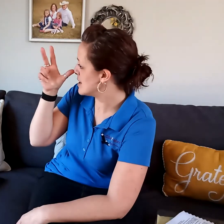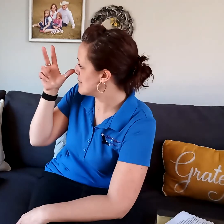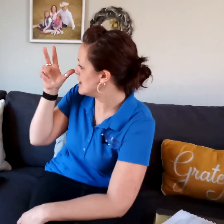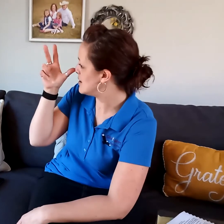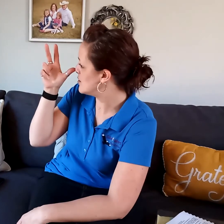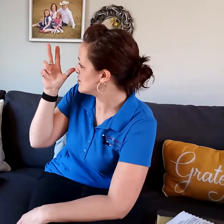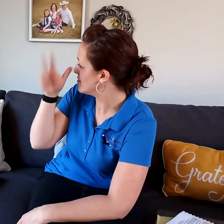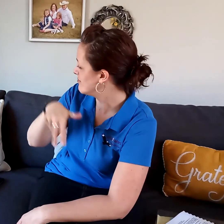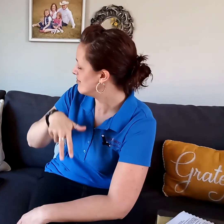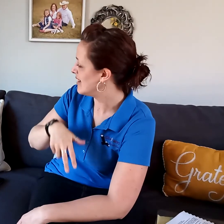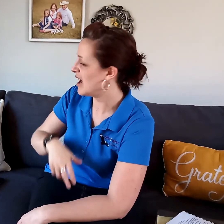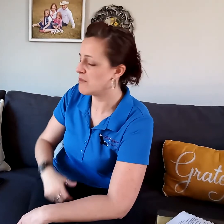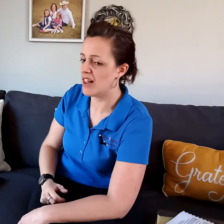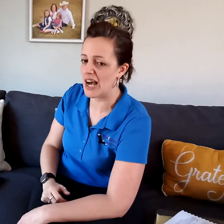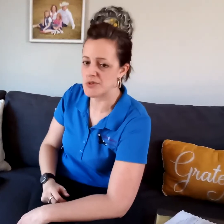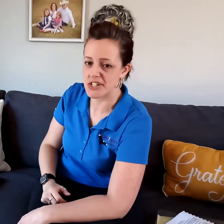my nose. I'm lousy.